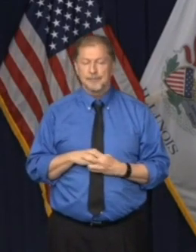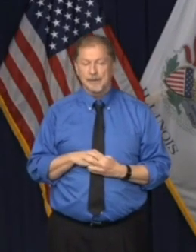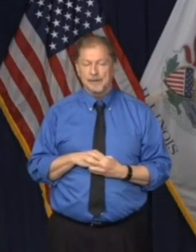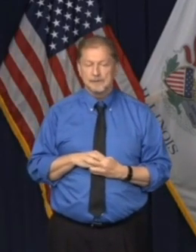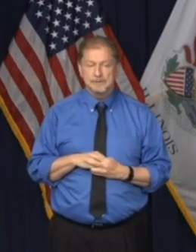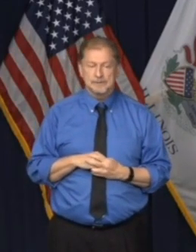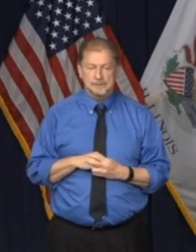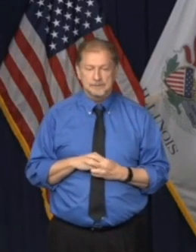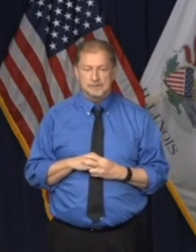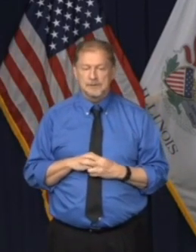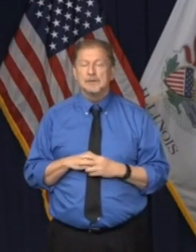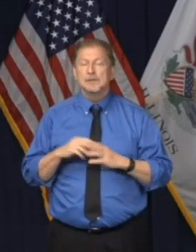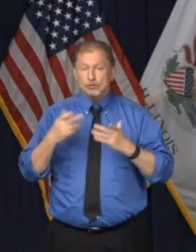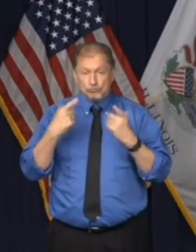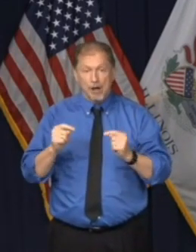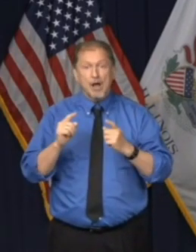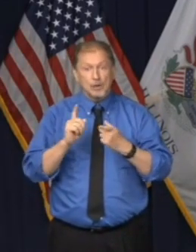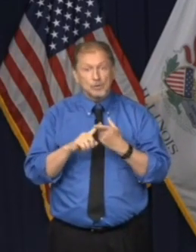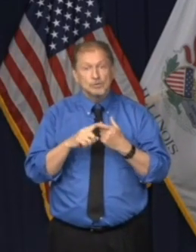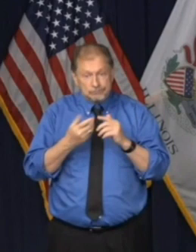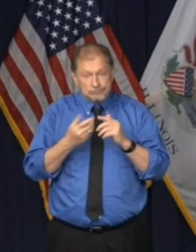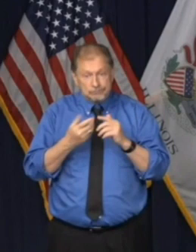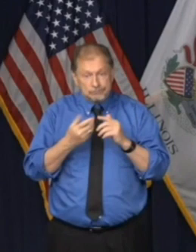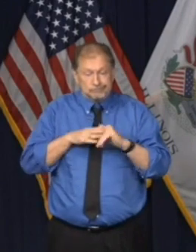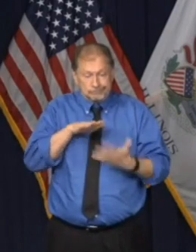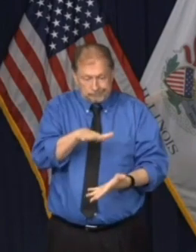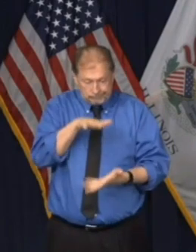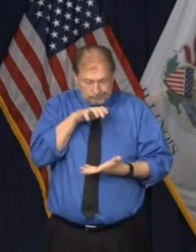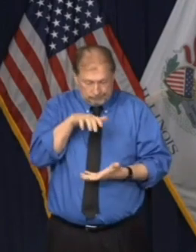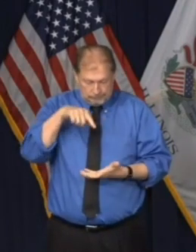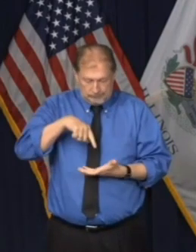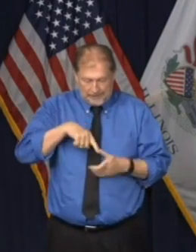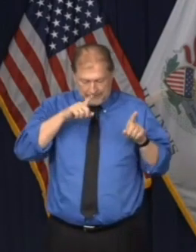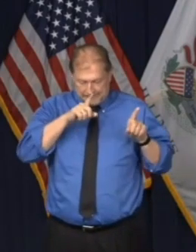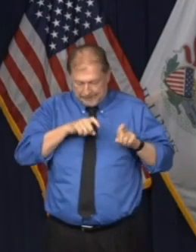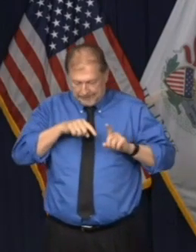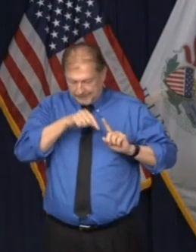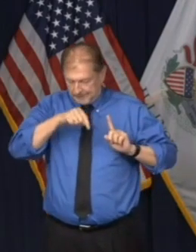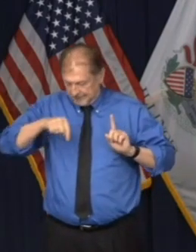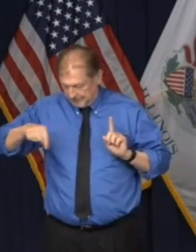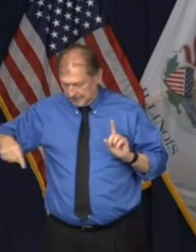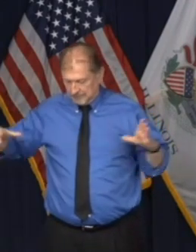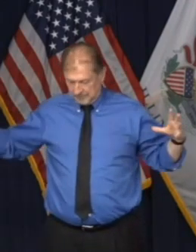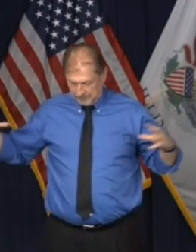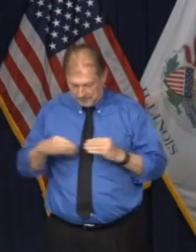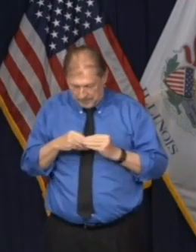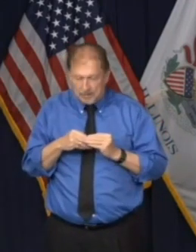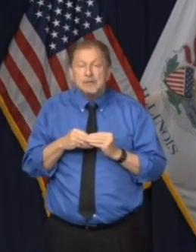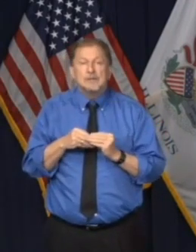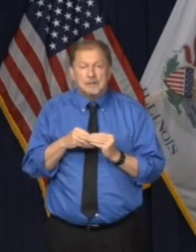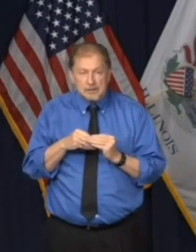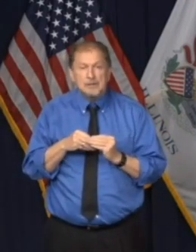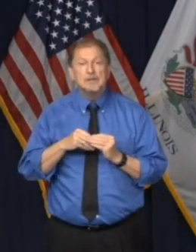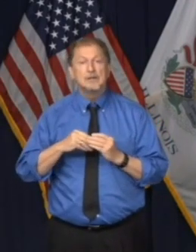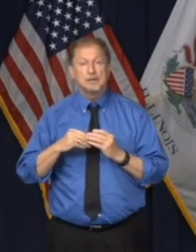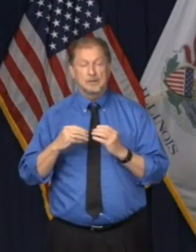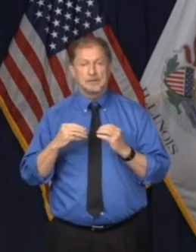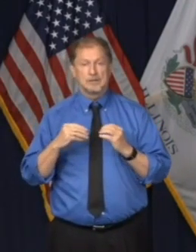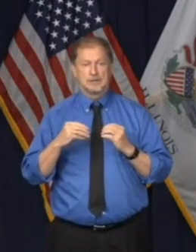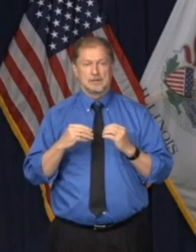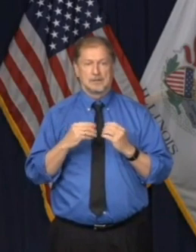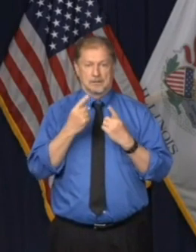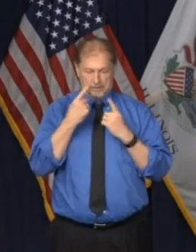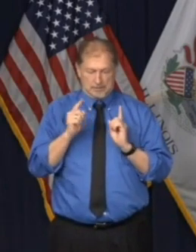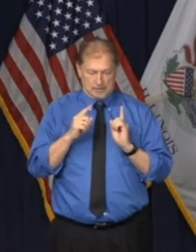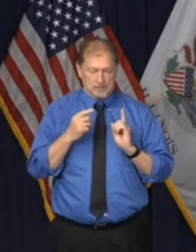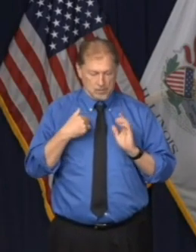substantial, or quantities anyway. I wouldn't call them an abundance, but we've been able to obtain more quantities of each of